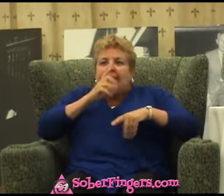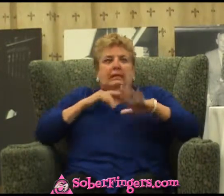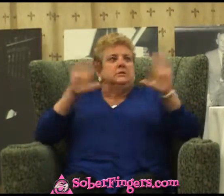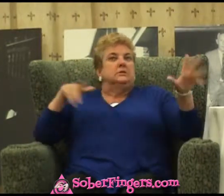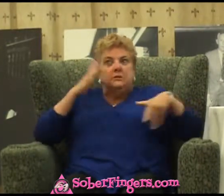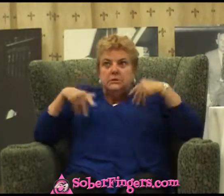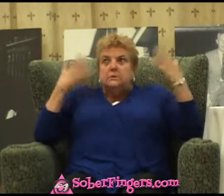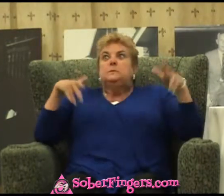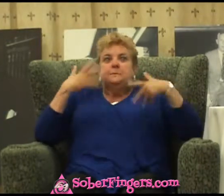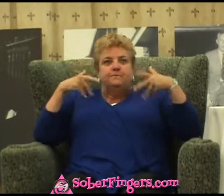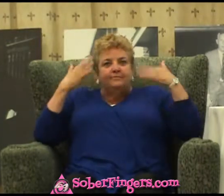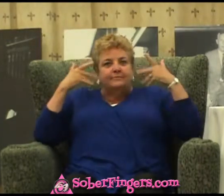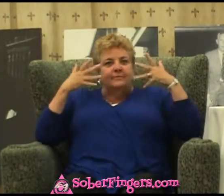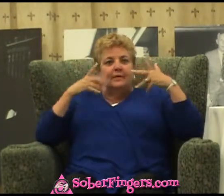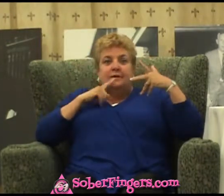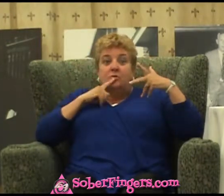So I'm pretty tense.